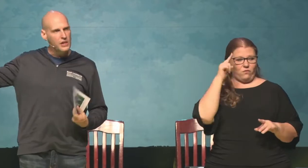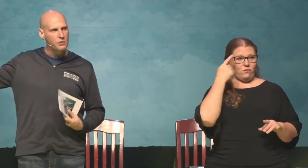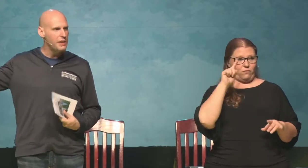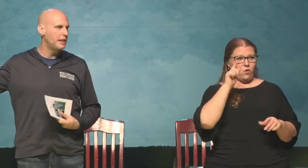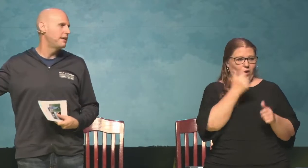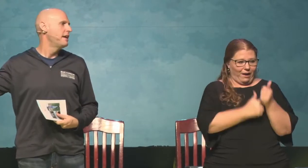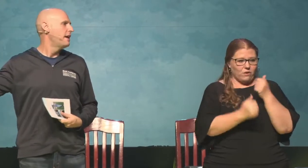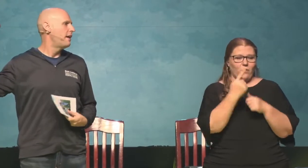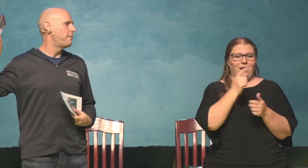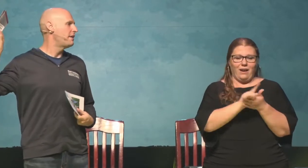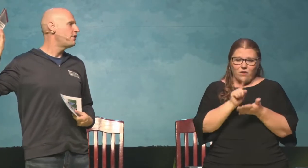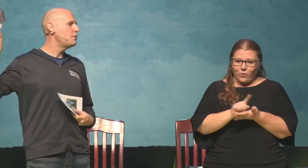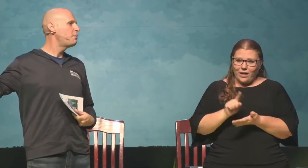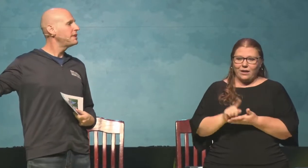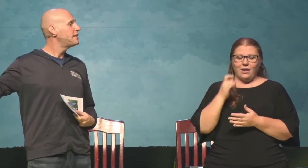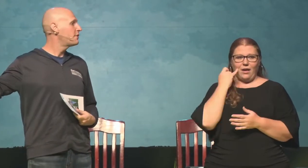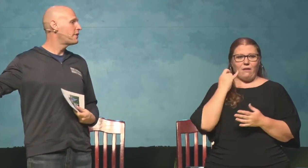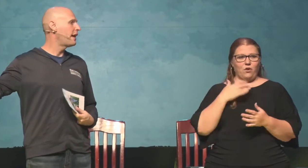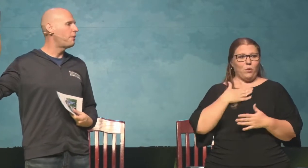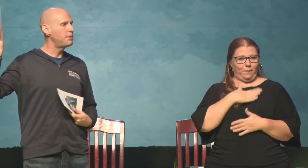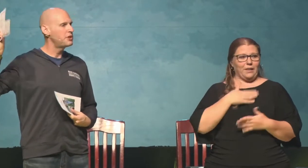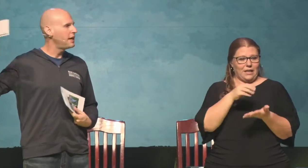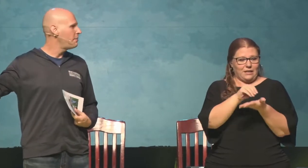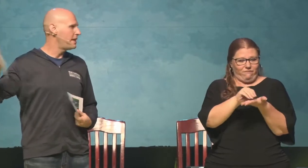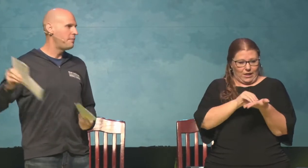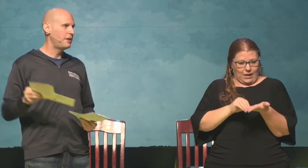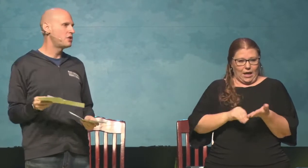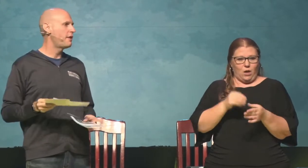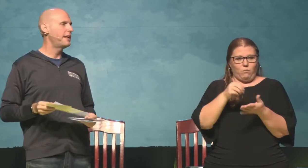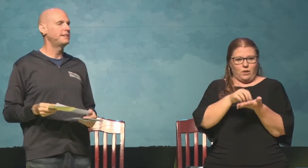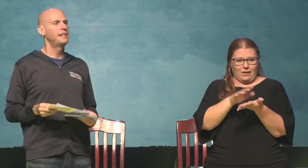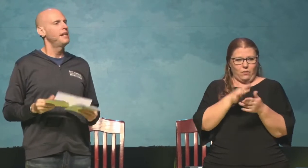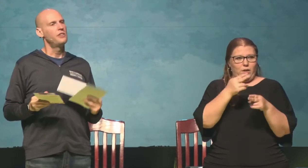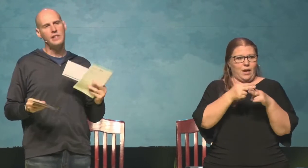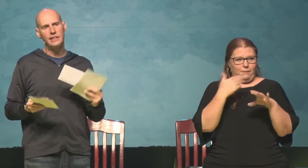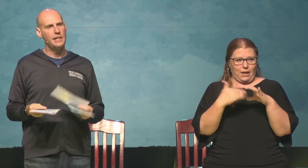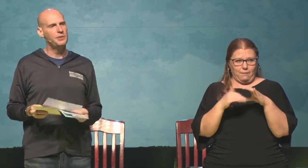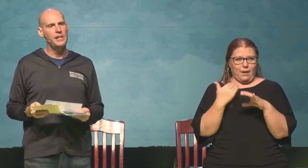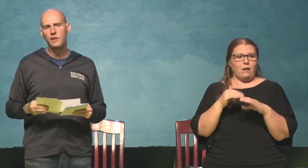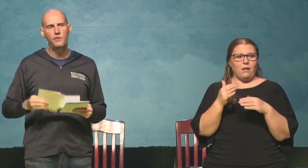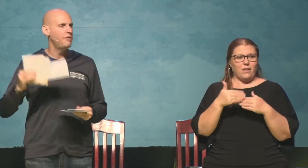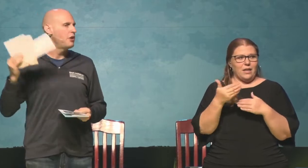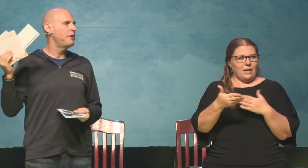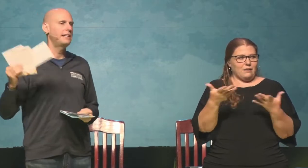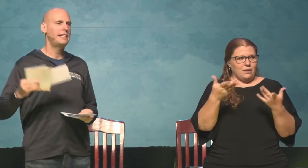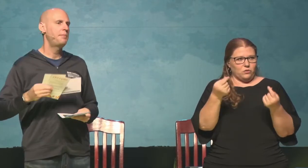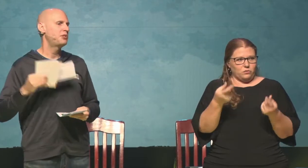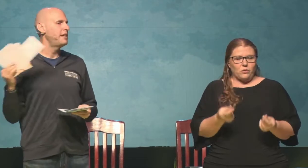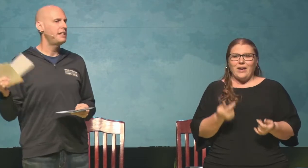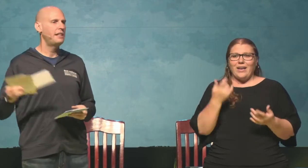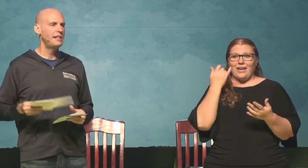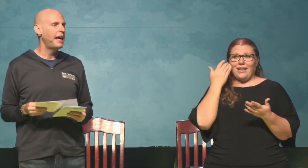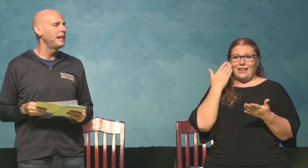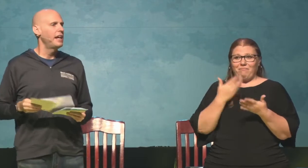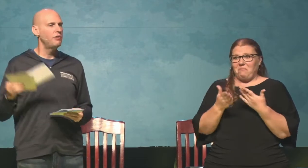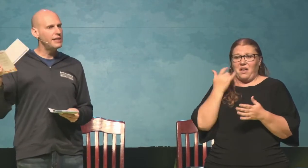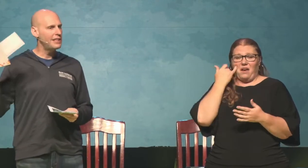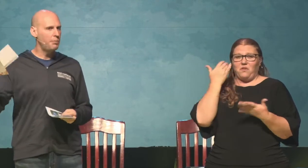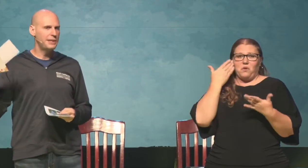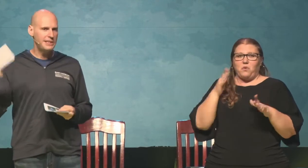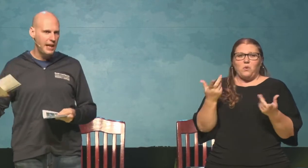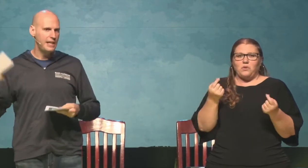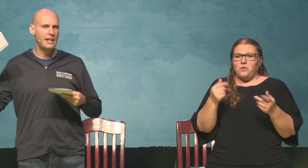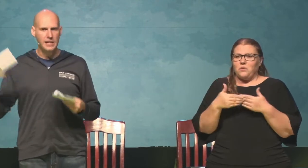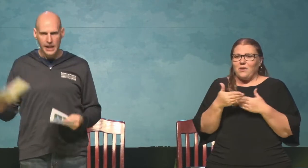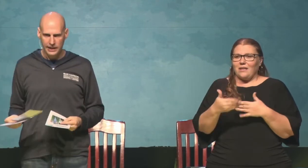So each week, if you would please fill that out, put your name and email address. There's next steps. So even if you have no next steps or anything like that, it really does